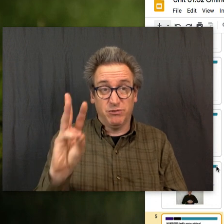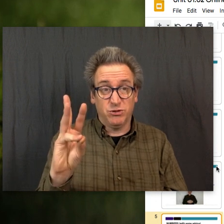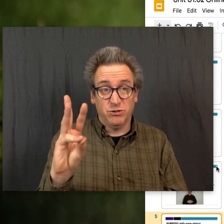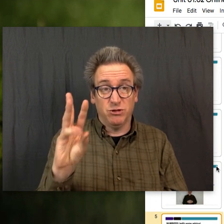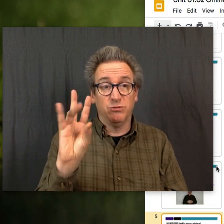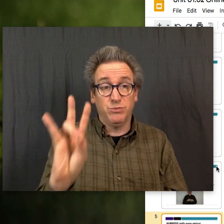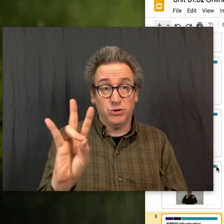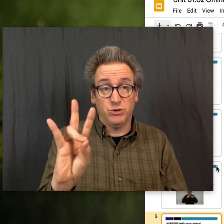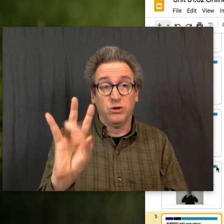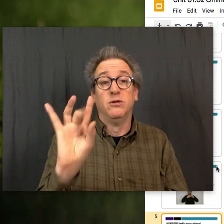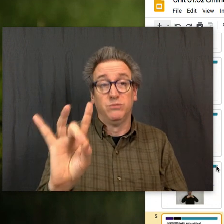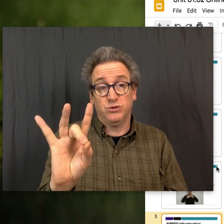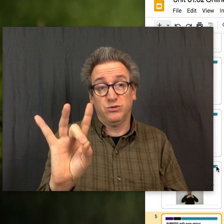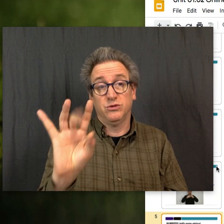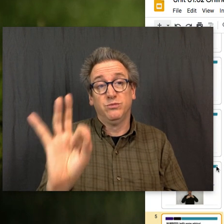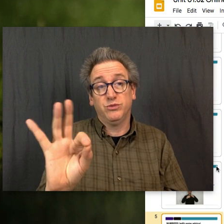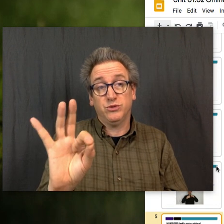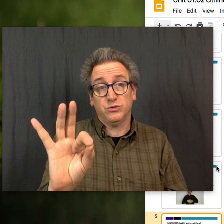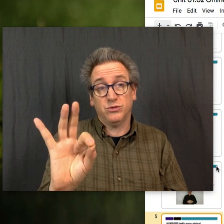was